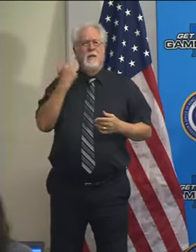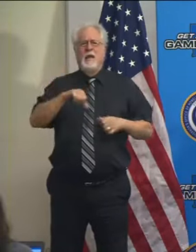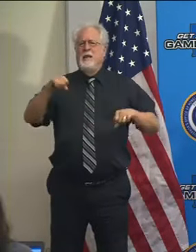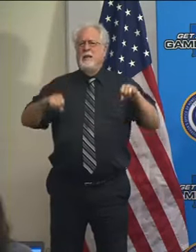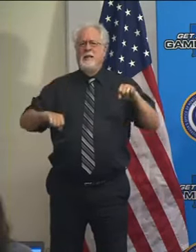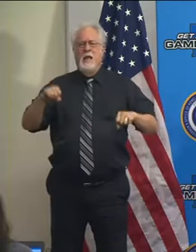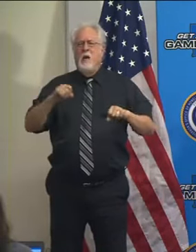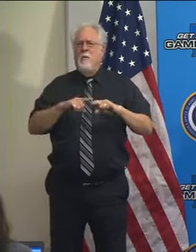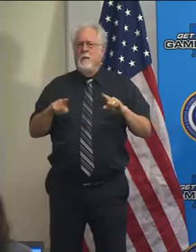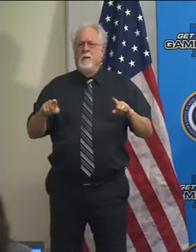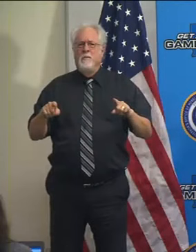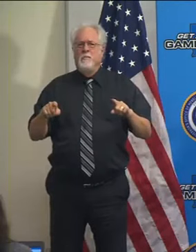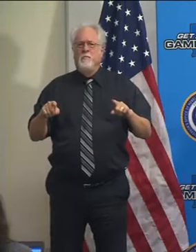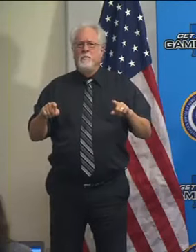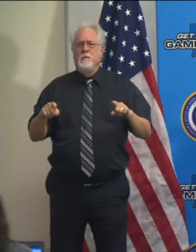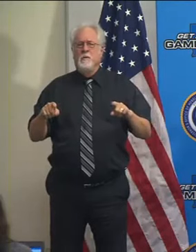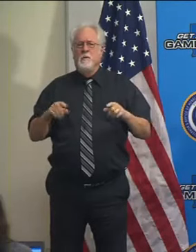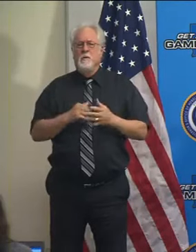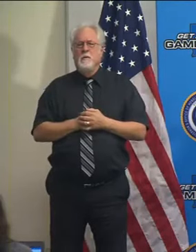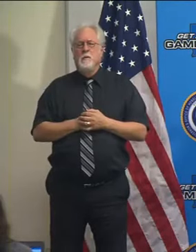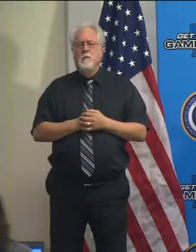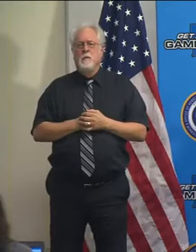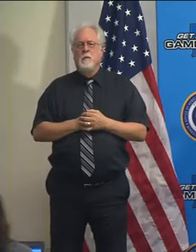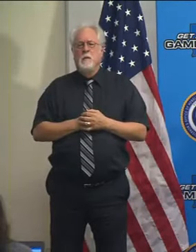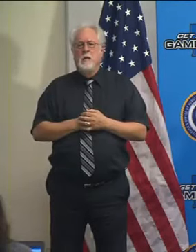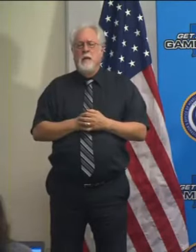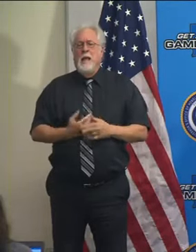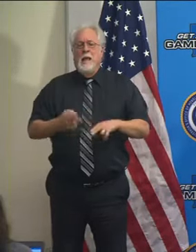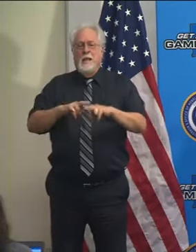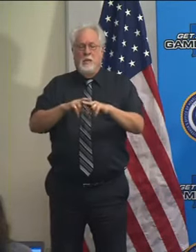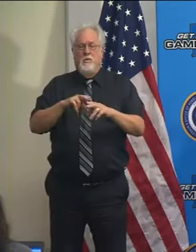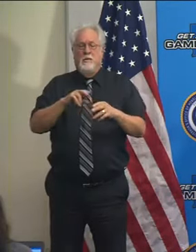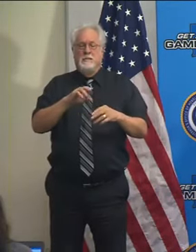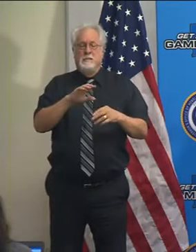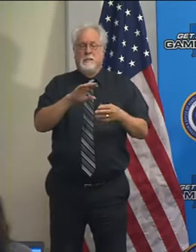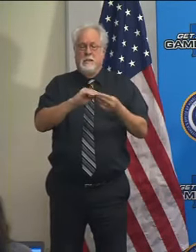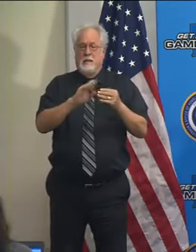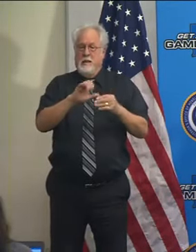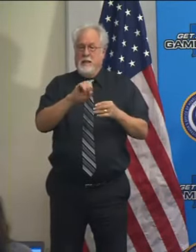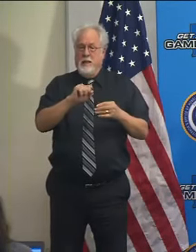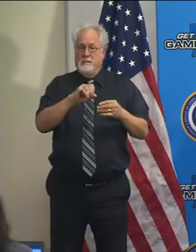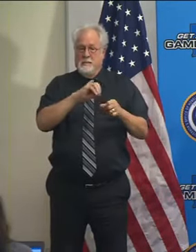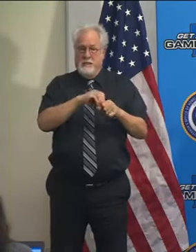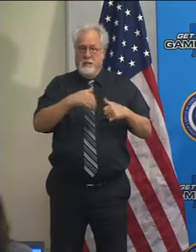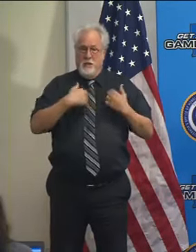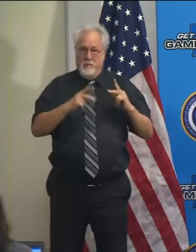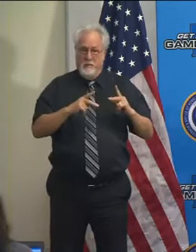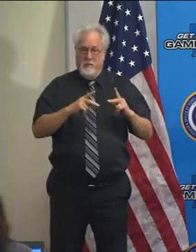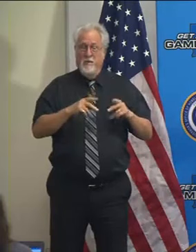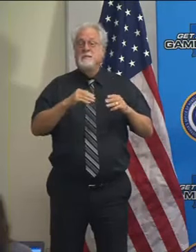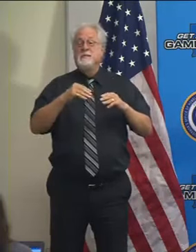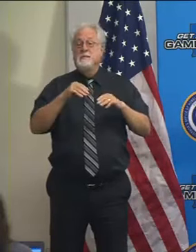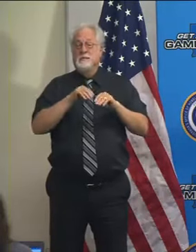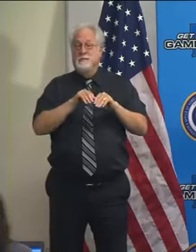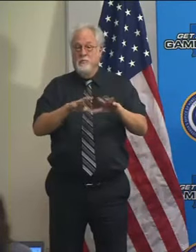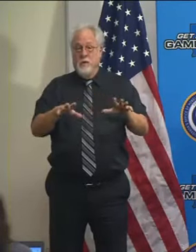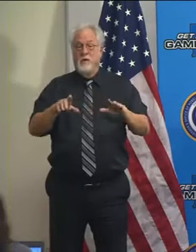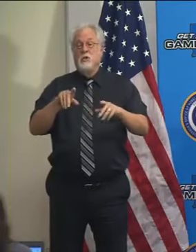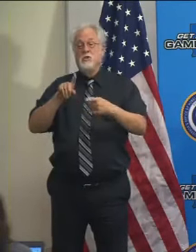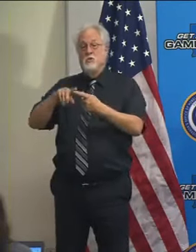doubt but that the increase in cases among young people did in fact get spread to